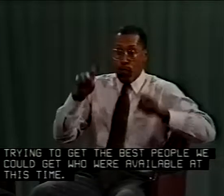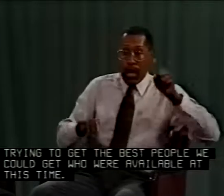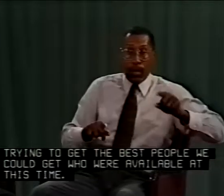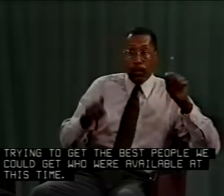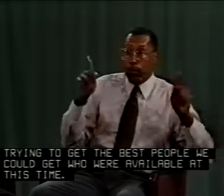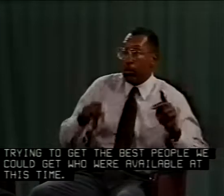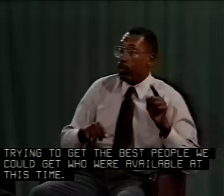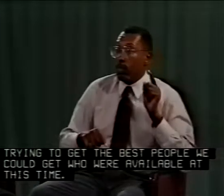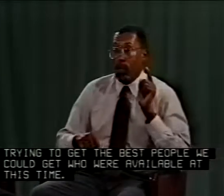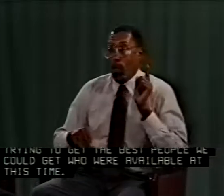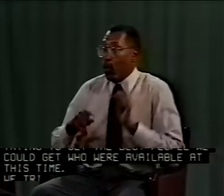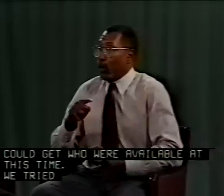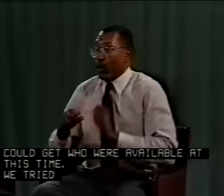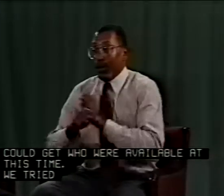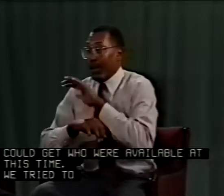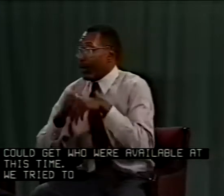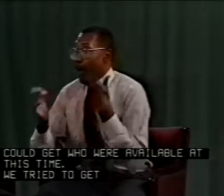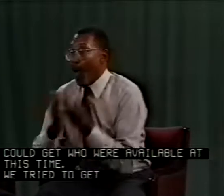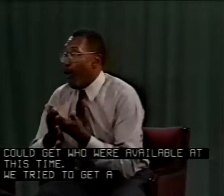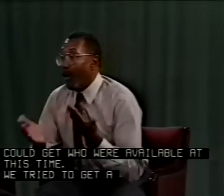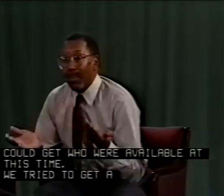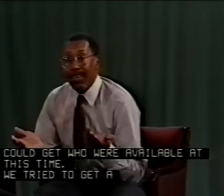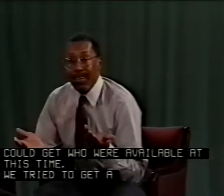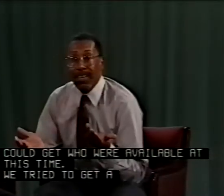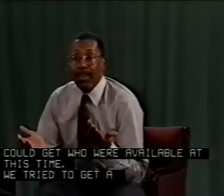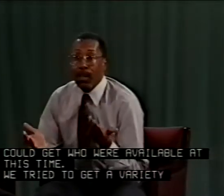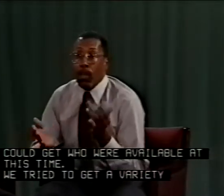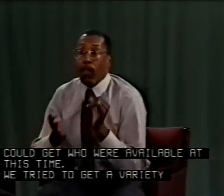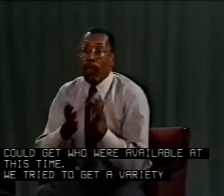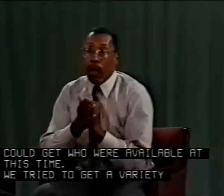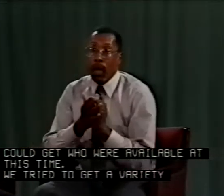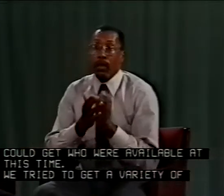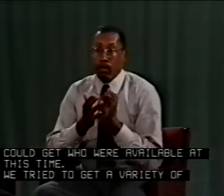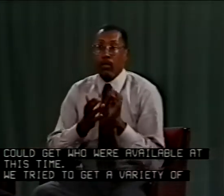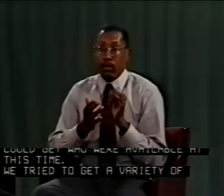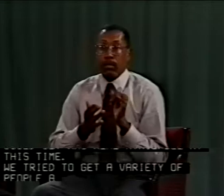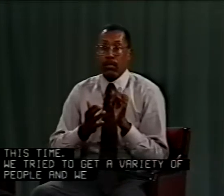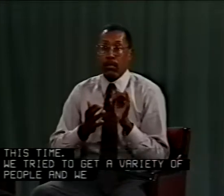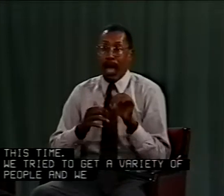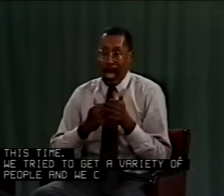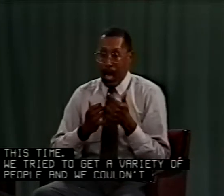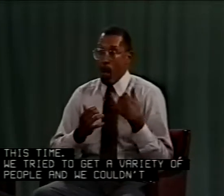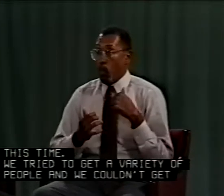a variety of people, and we couldn't get all of them that we wanted.